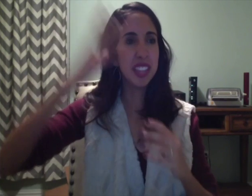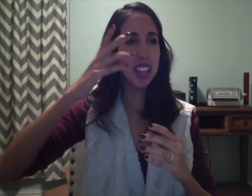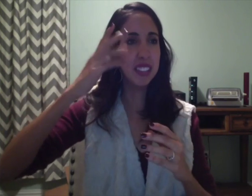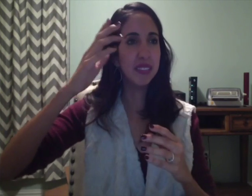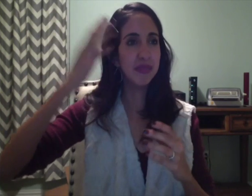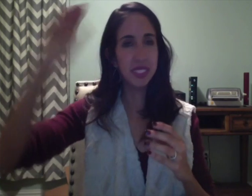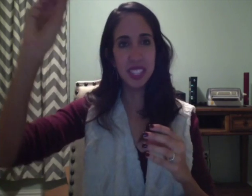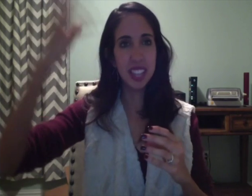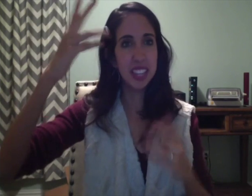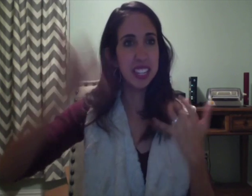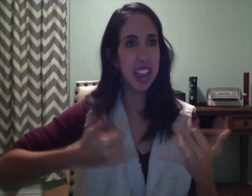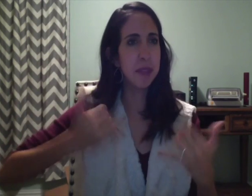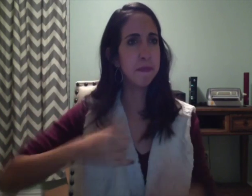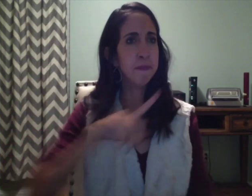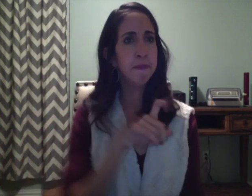sun today?